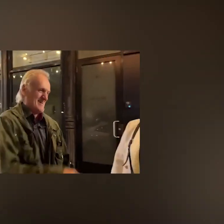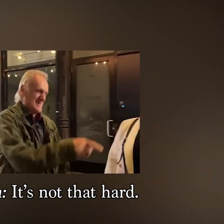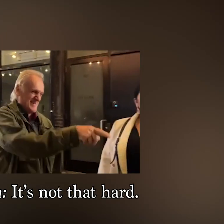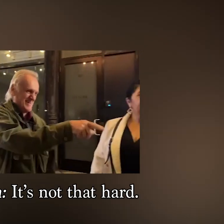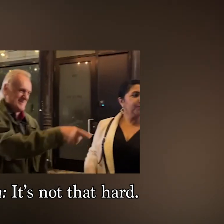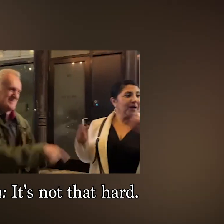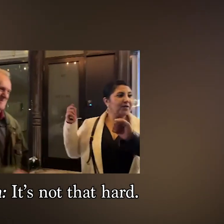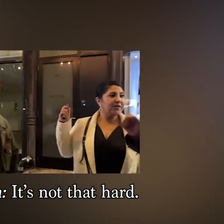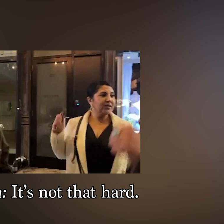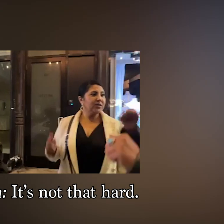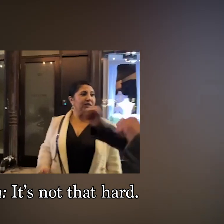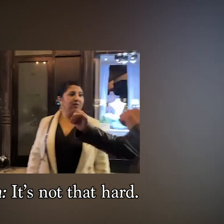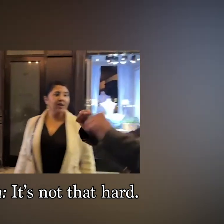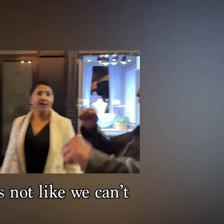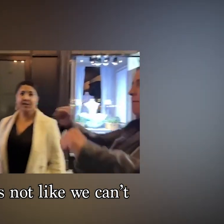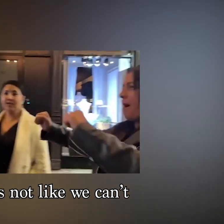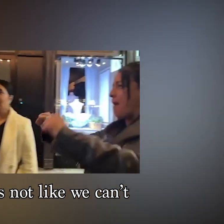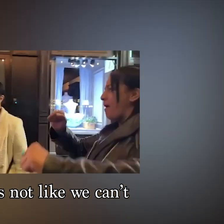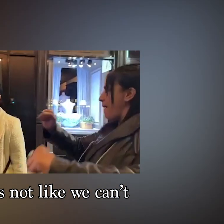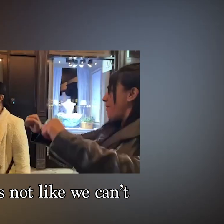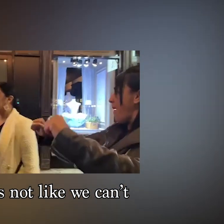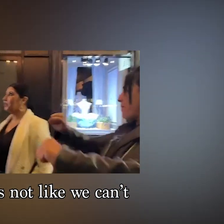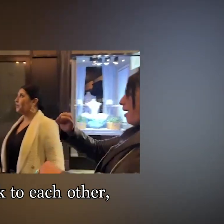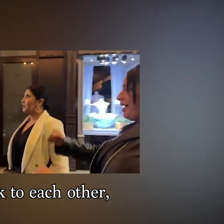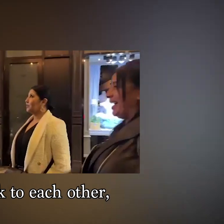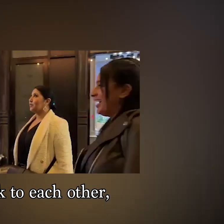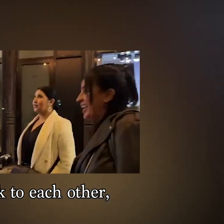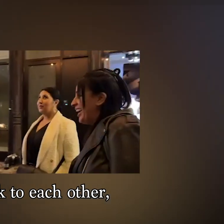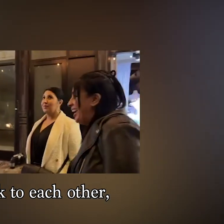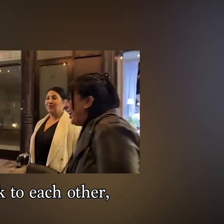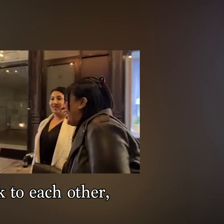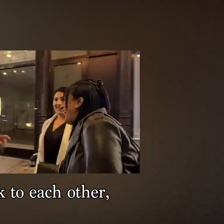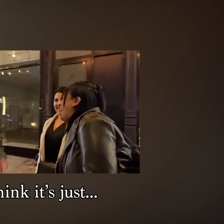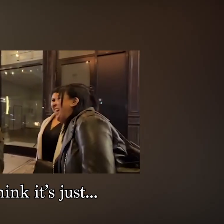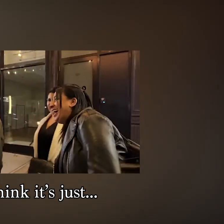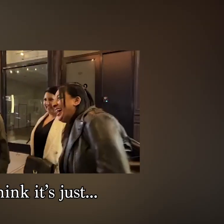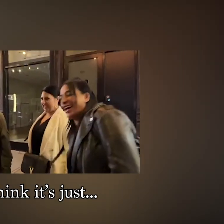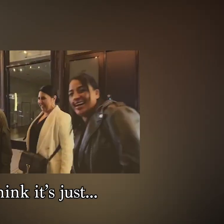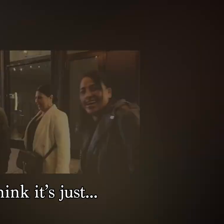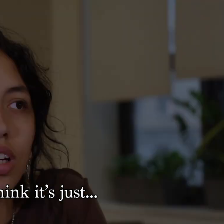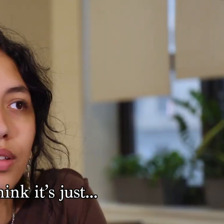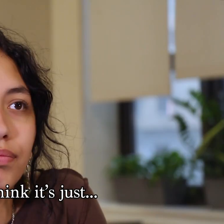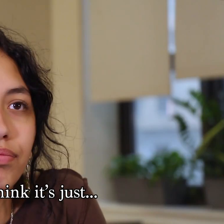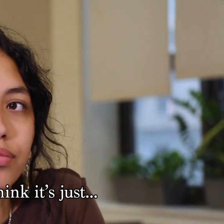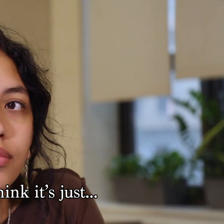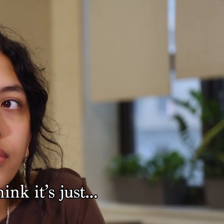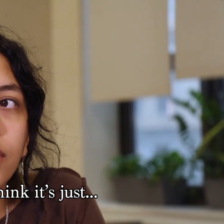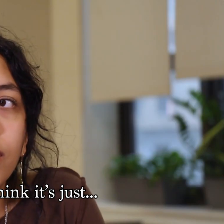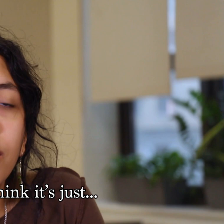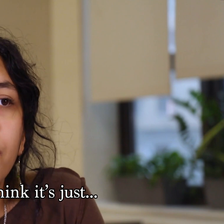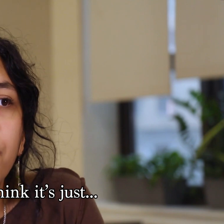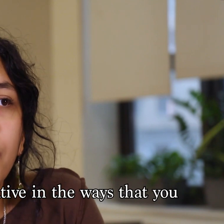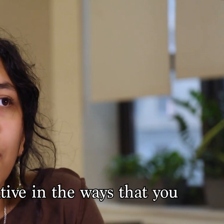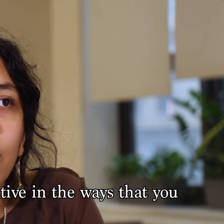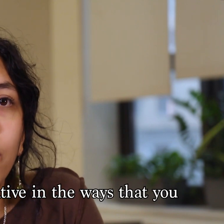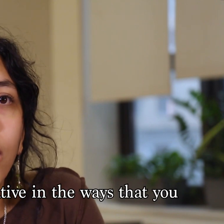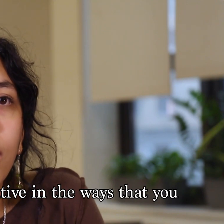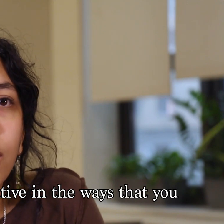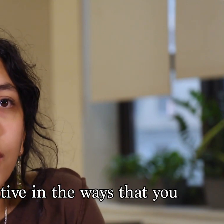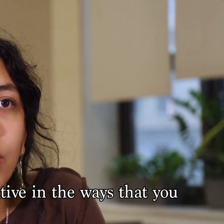It's not that hard. It's not like we can't speak to each other. I think it's just becoming creative in the